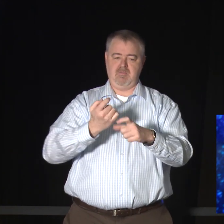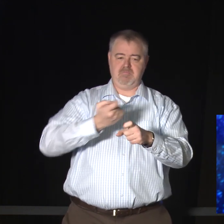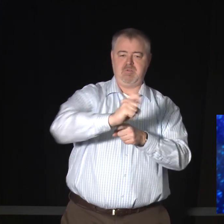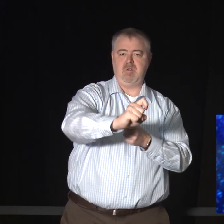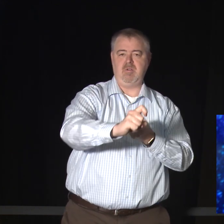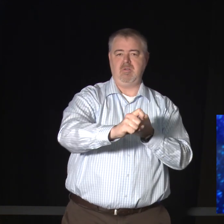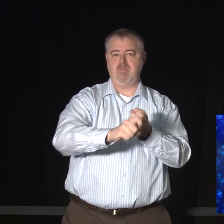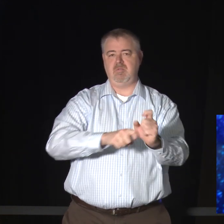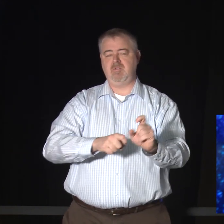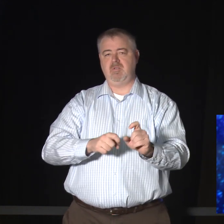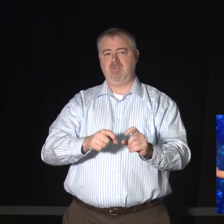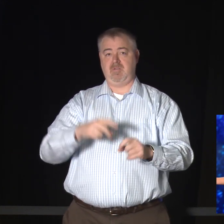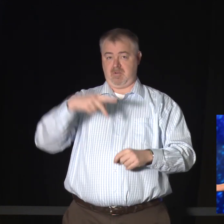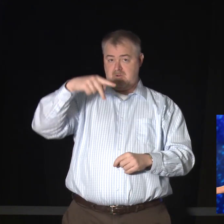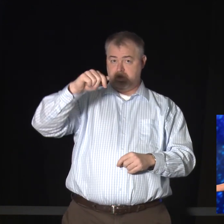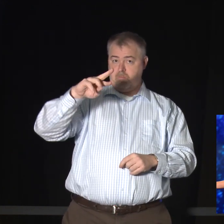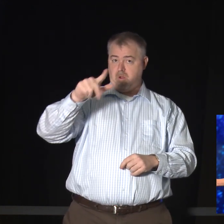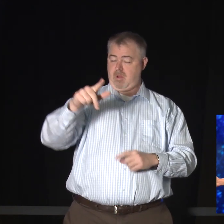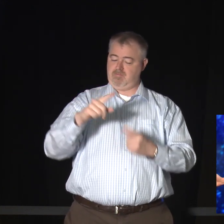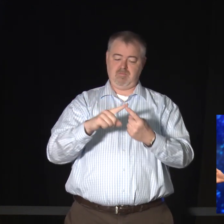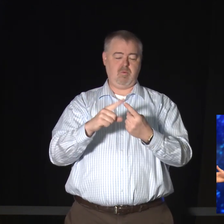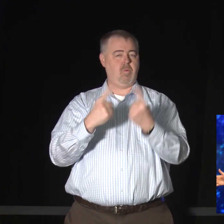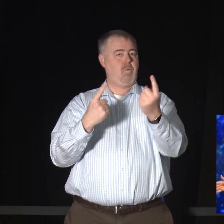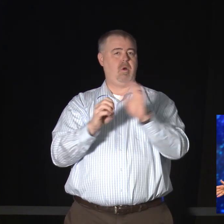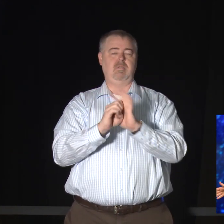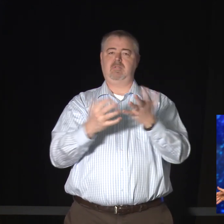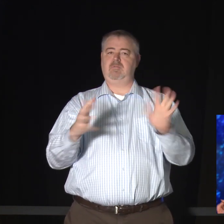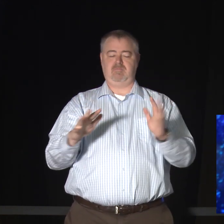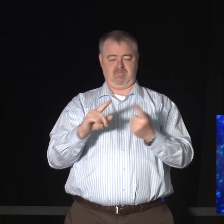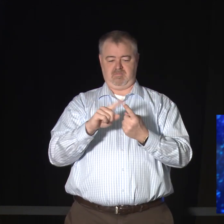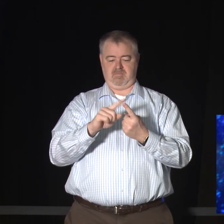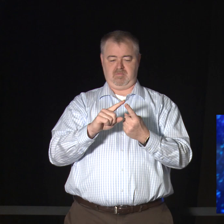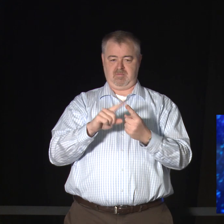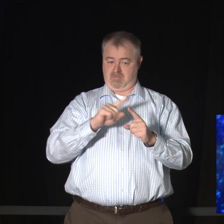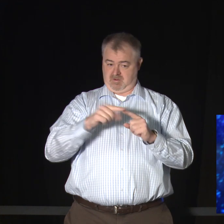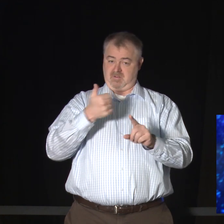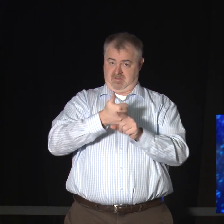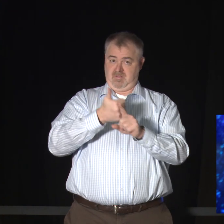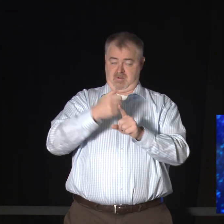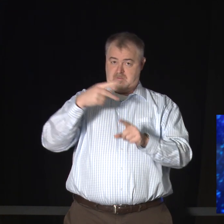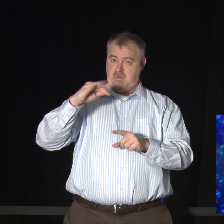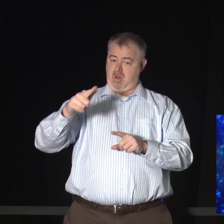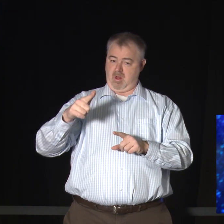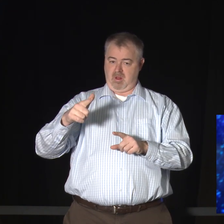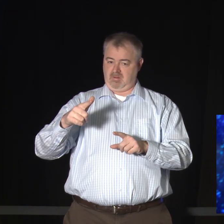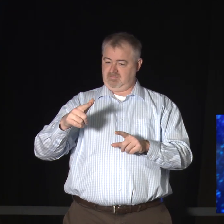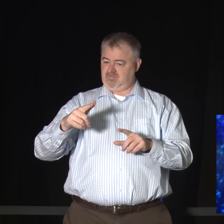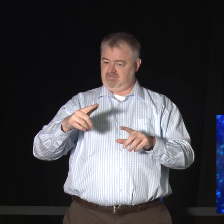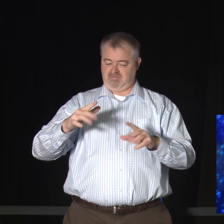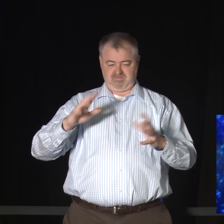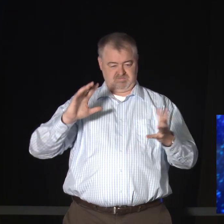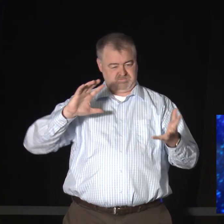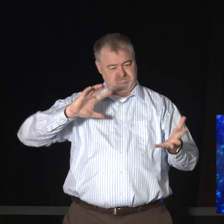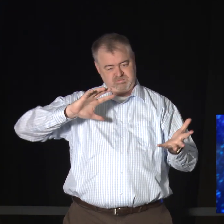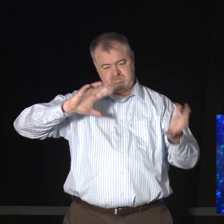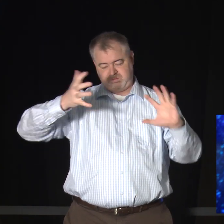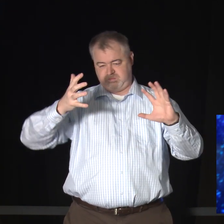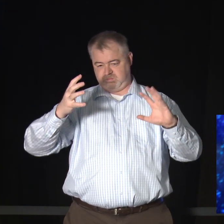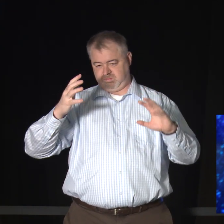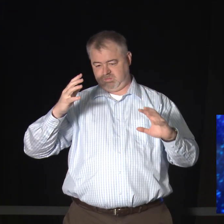persecuted. Paul was only one of the examples, but Paul here wreaked havoc in the church.